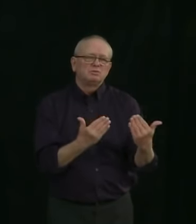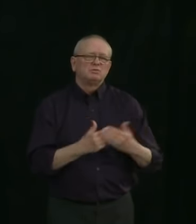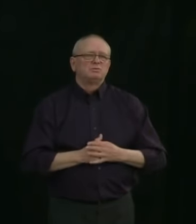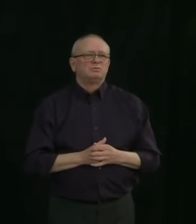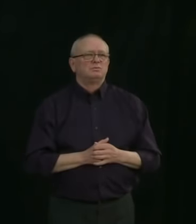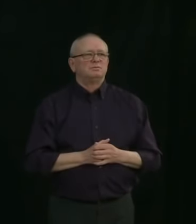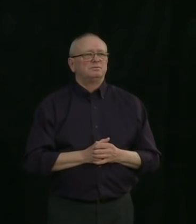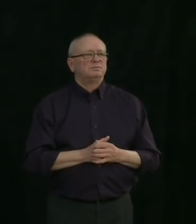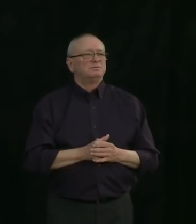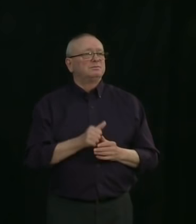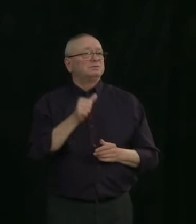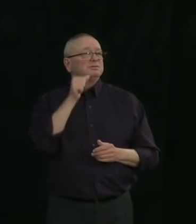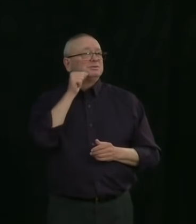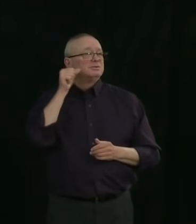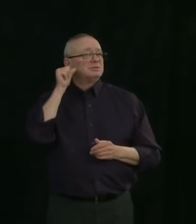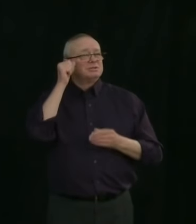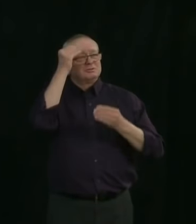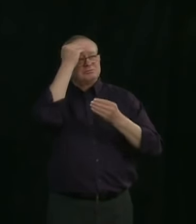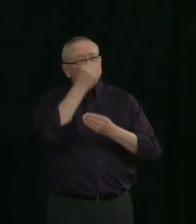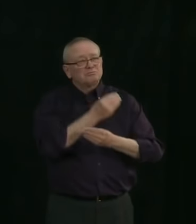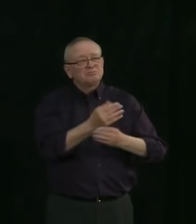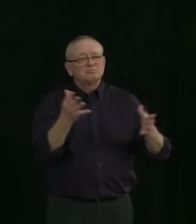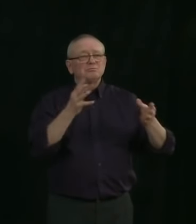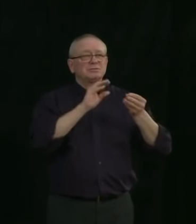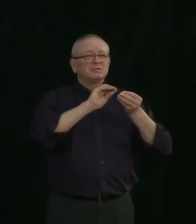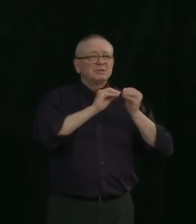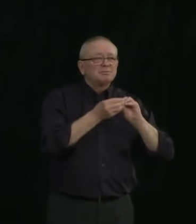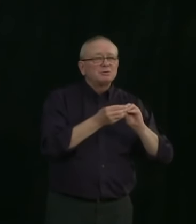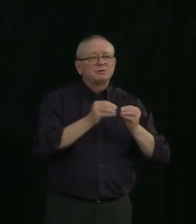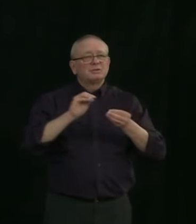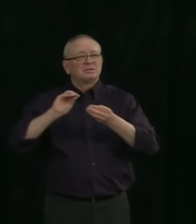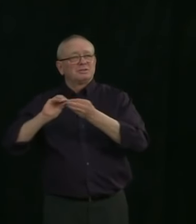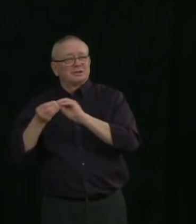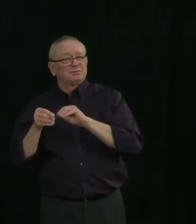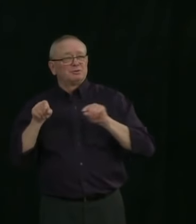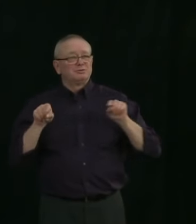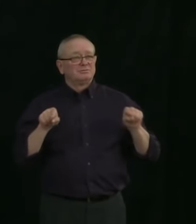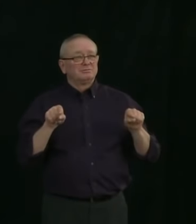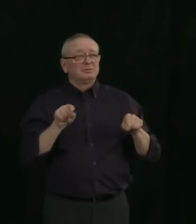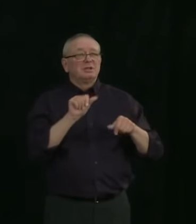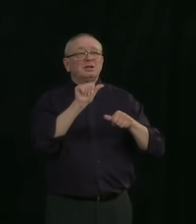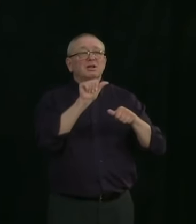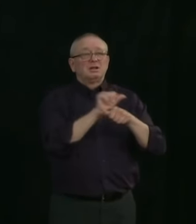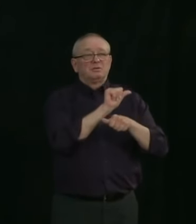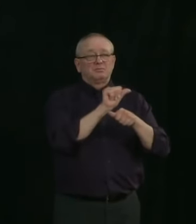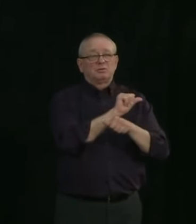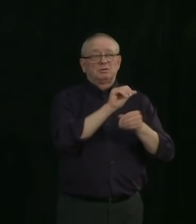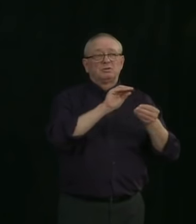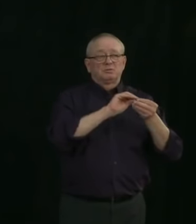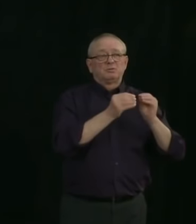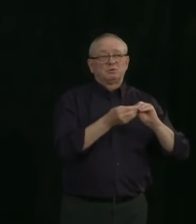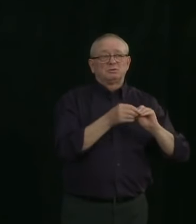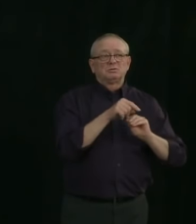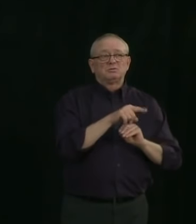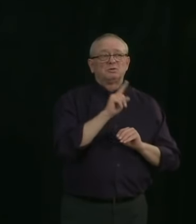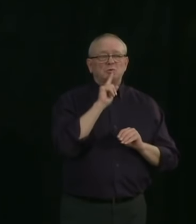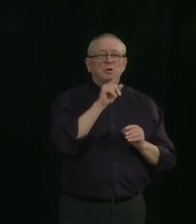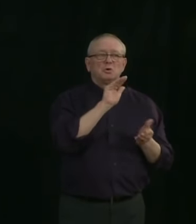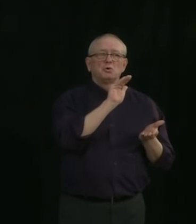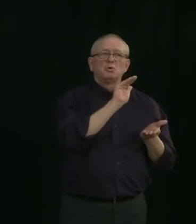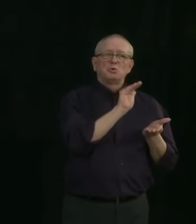also talked about the fact that our actual numbers are lower currently than our model would predict. That is thanks to